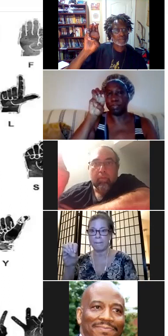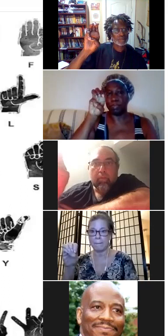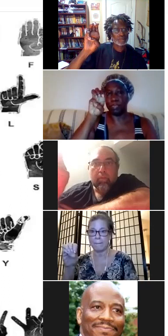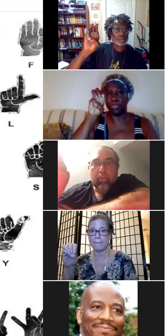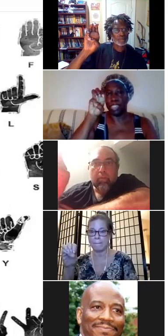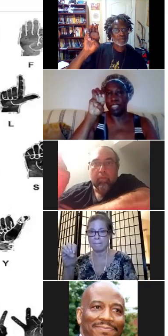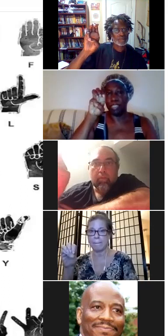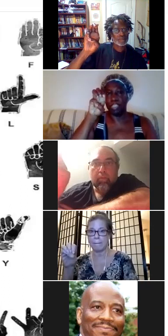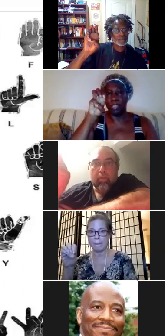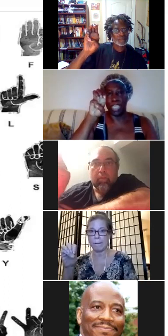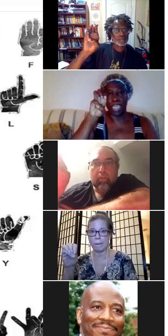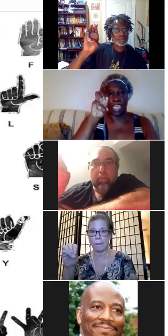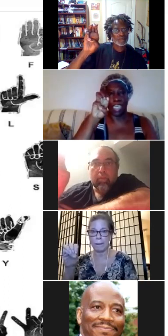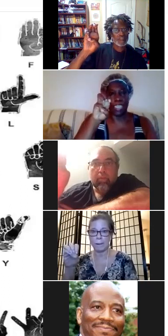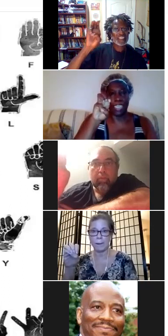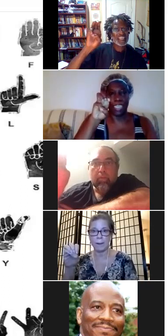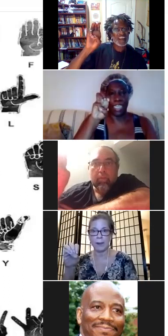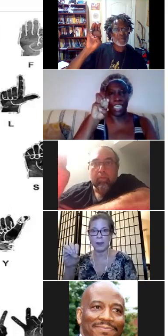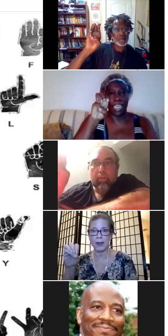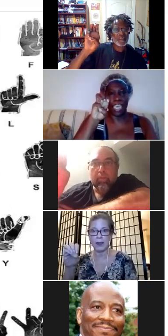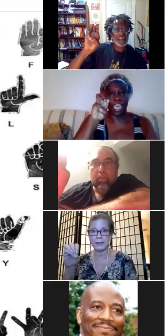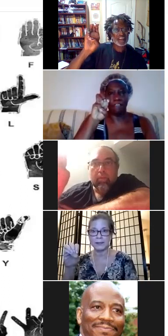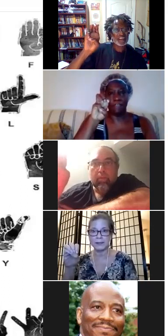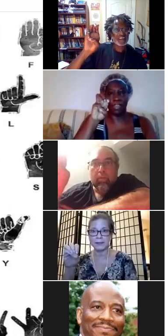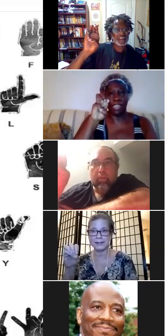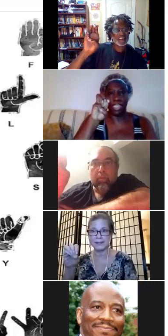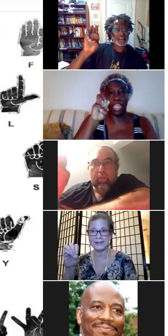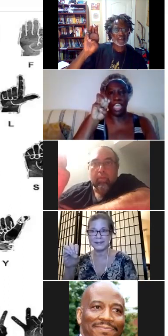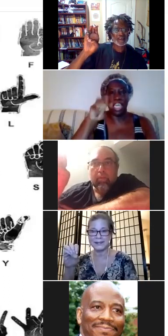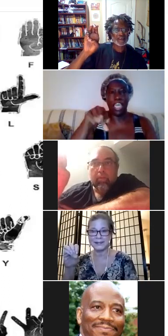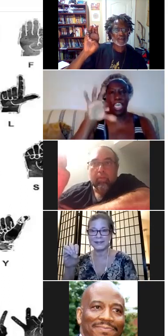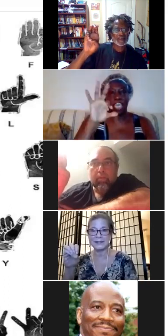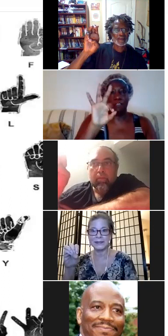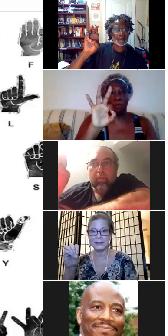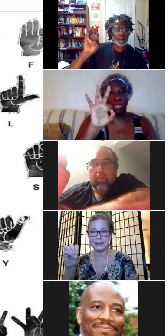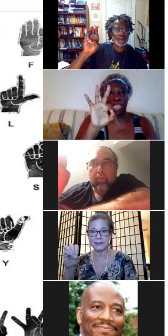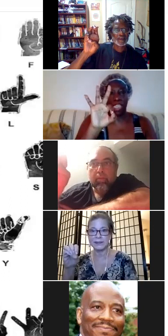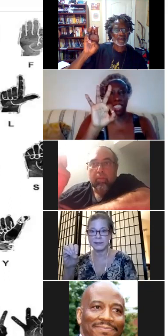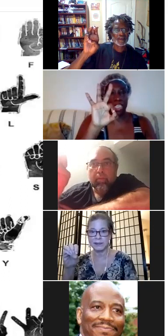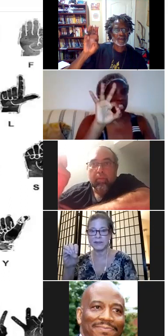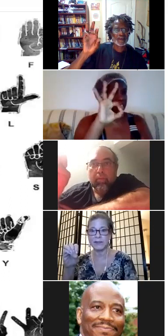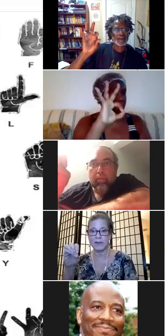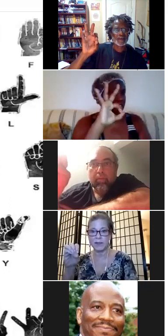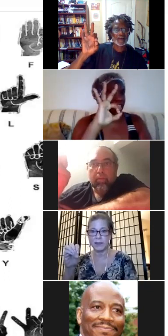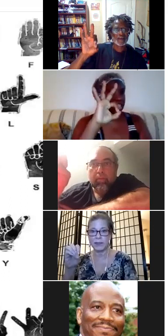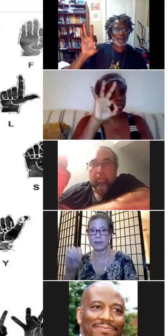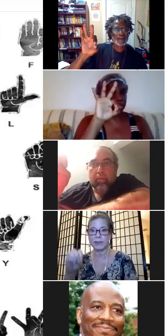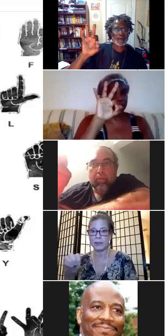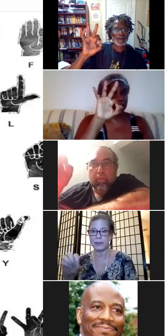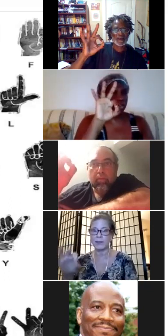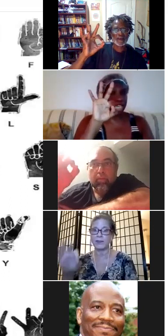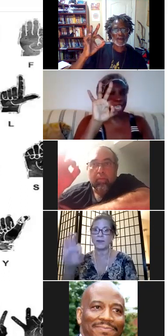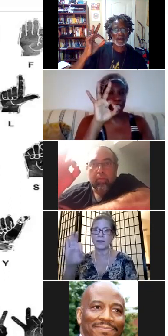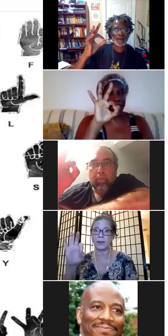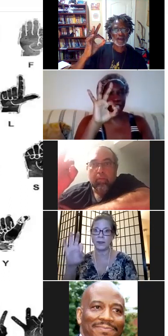Okay, and then F. F would be this. Looks like an